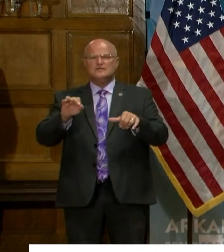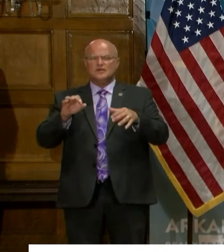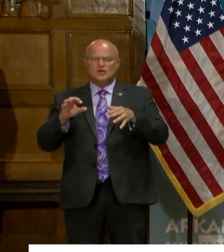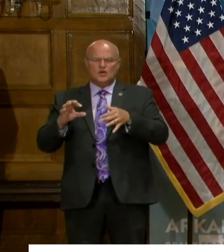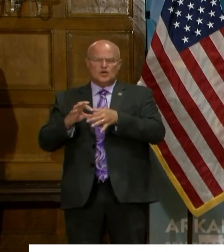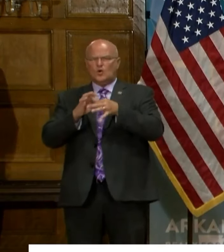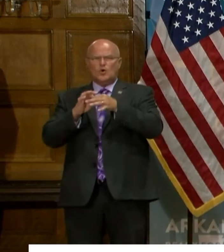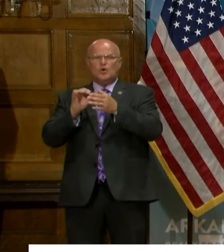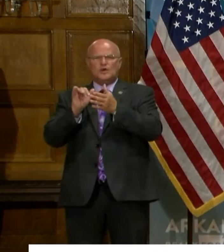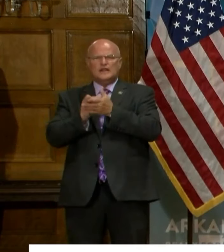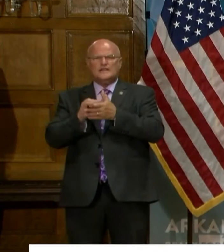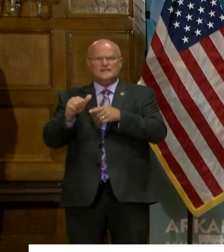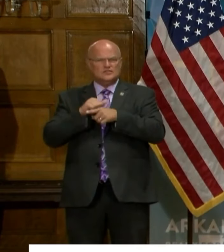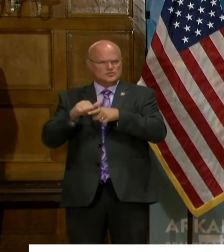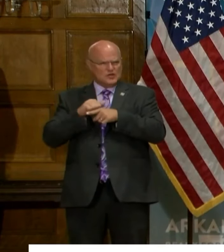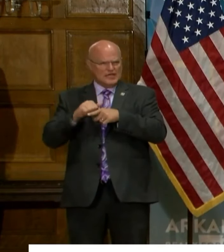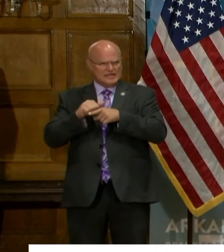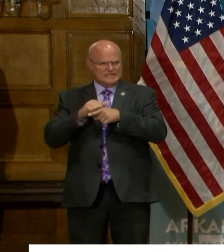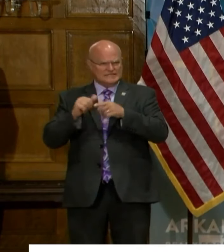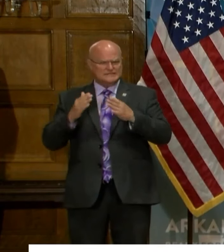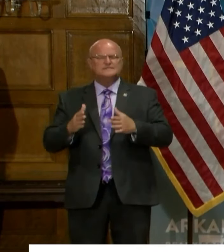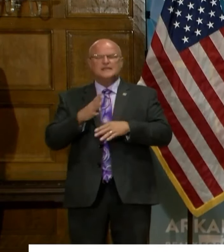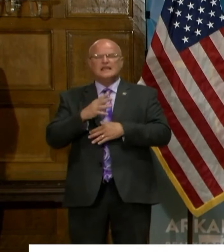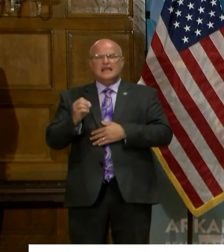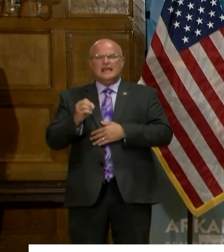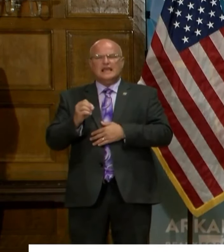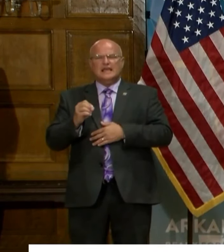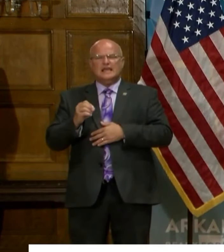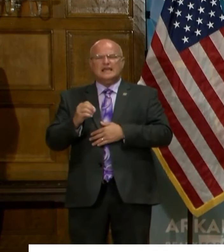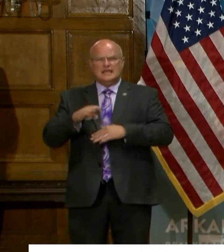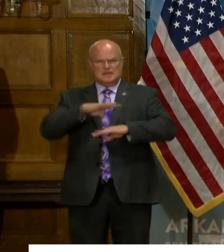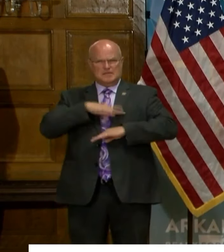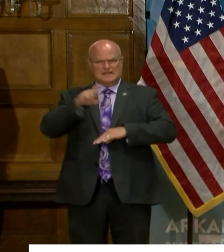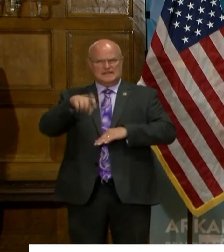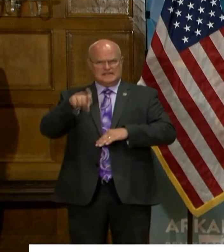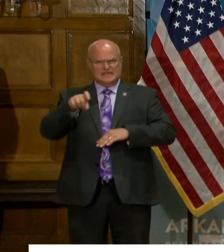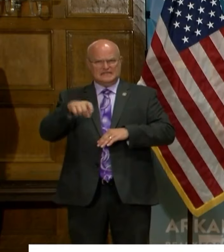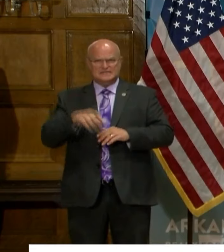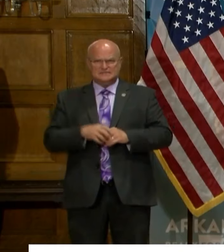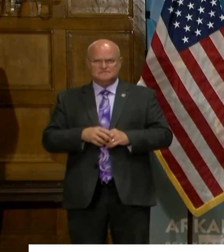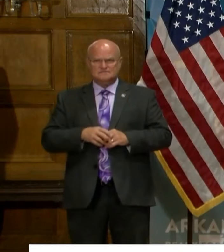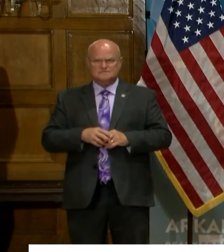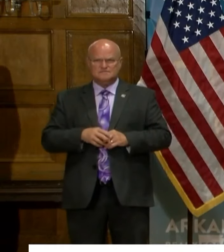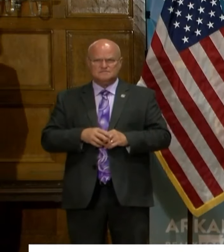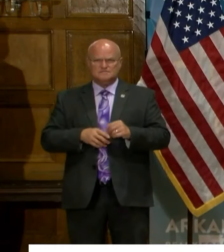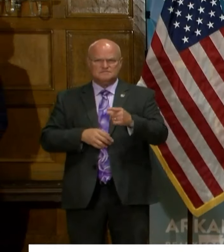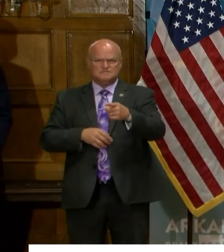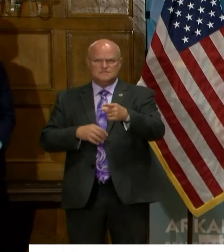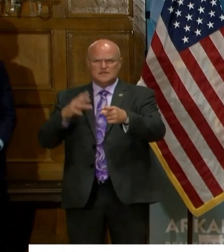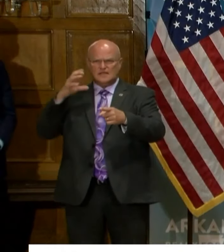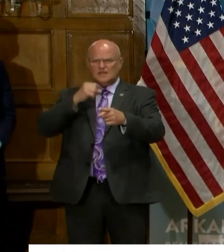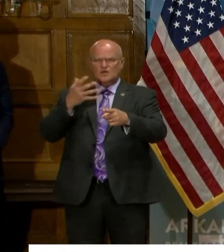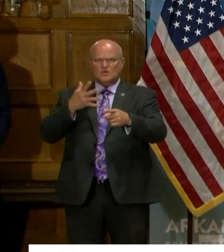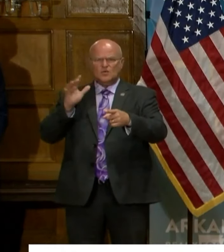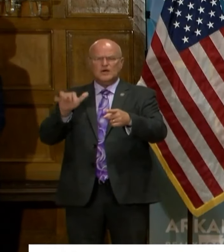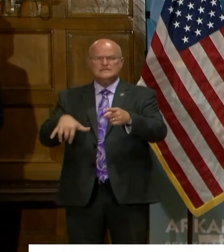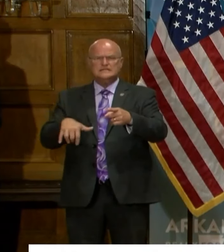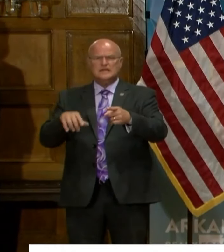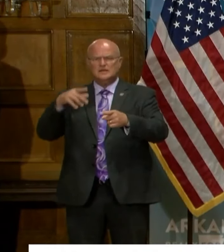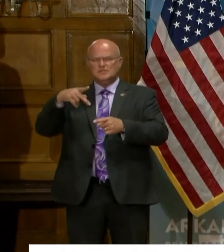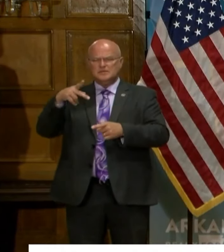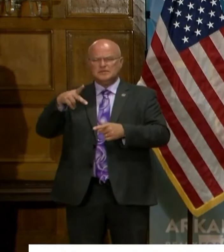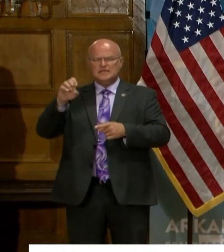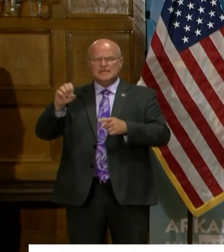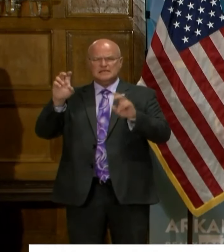cohorting their trainees, and it meets the needs to cohort. And I guess what's the